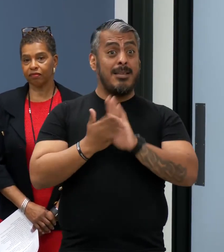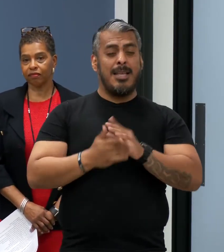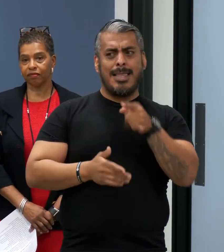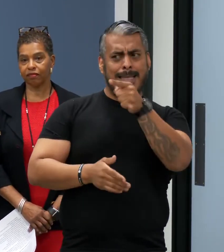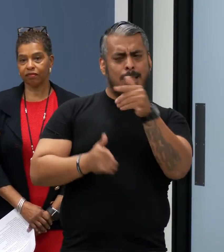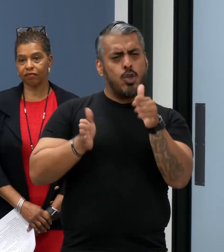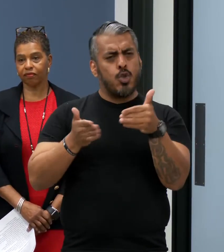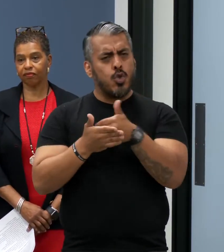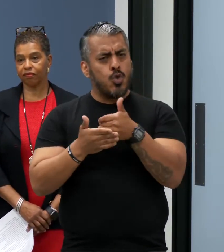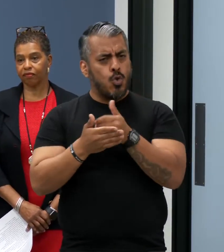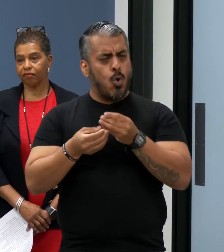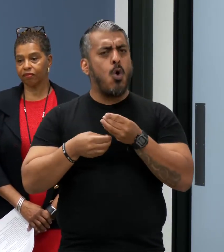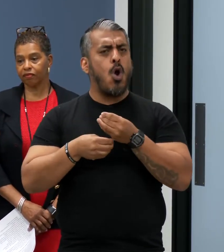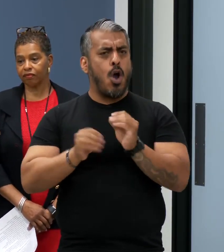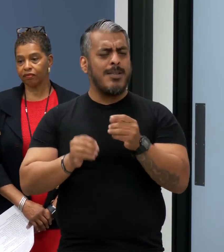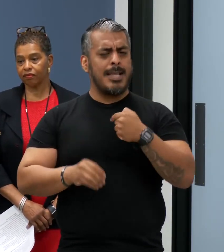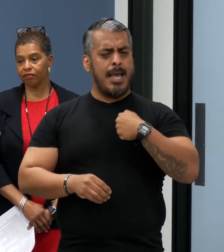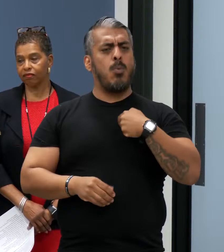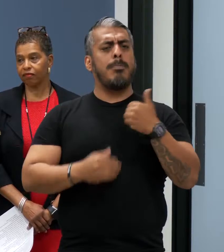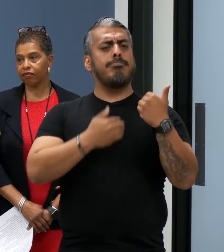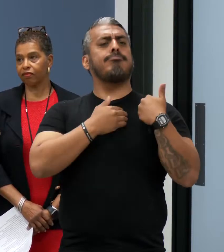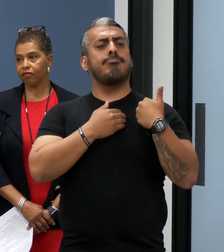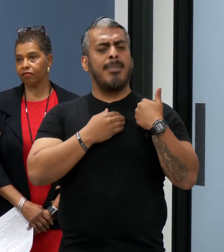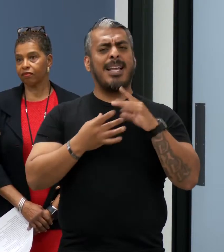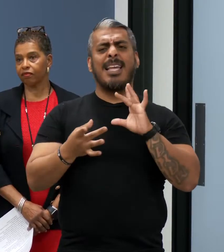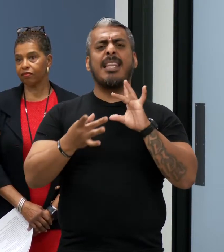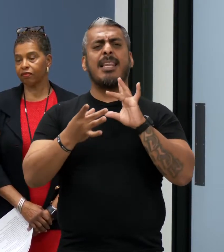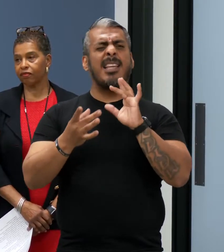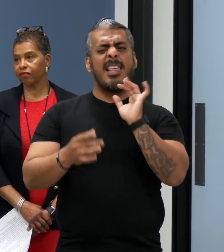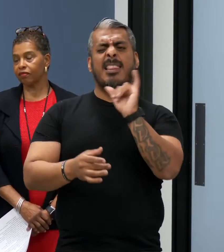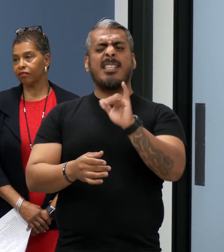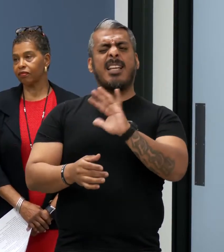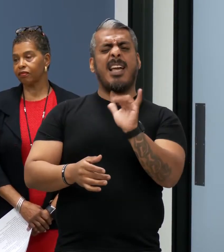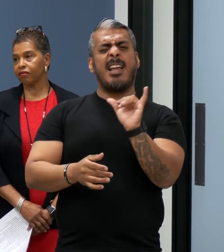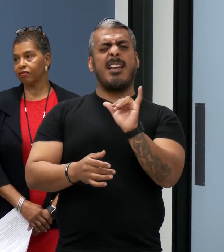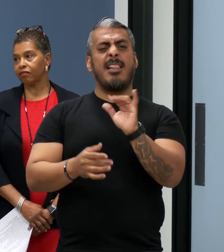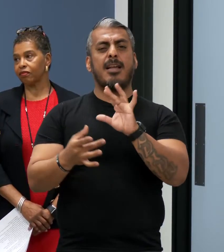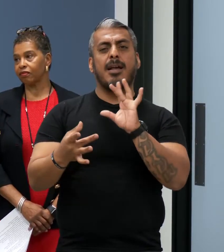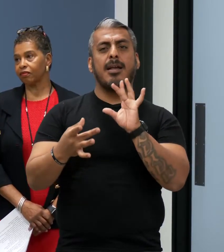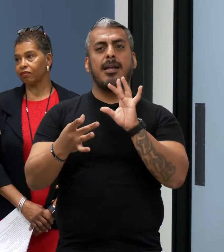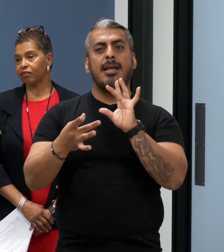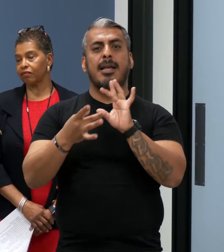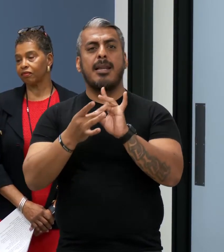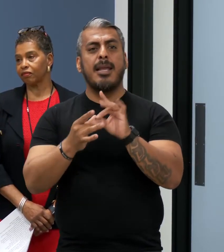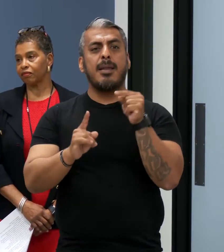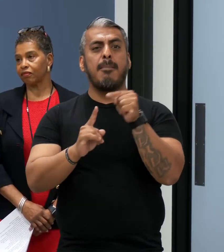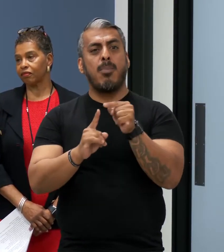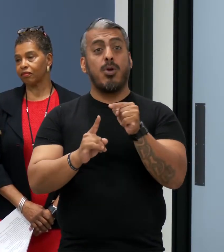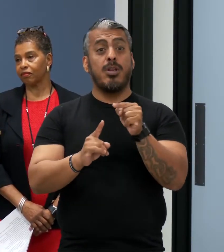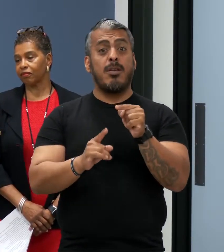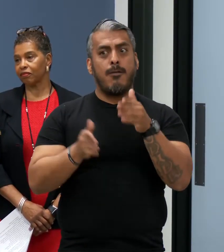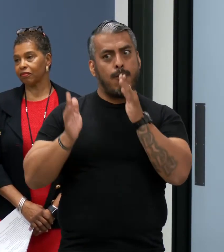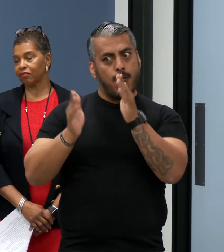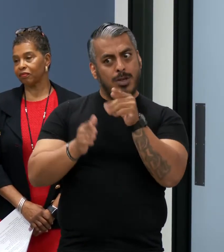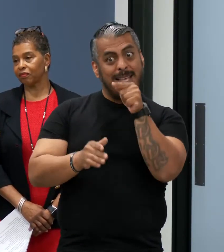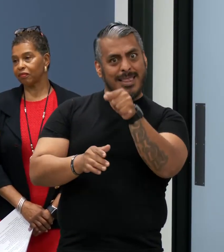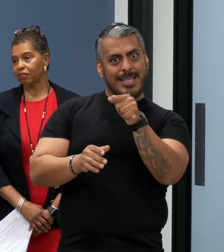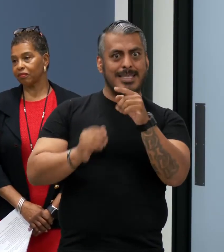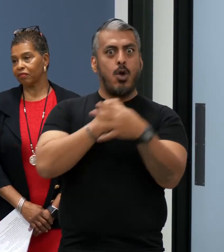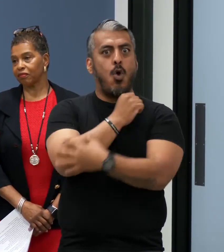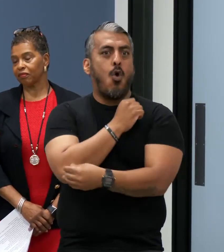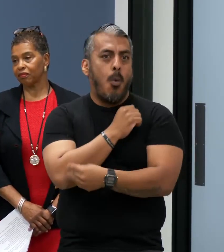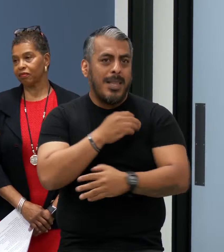I will oversee will serve as a connecting point of the multiple departments who are focused on this work. This team will not